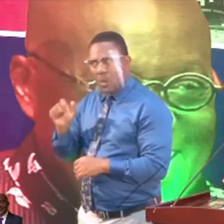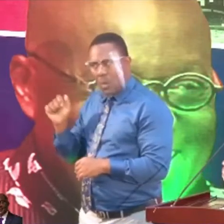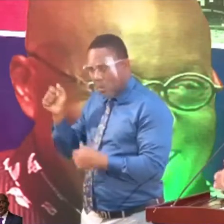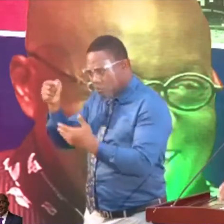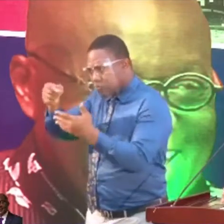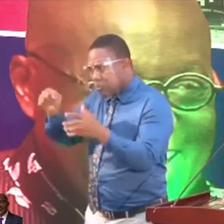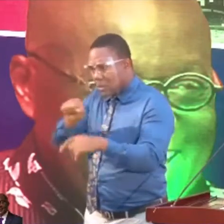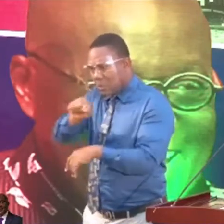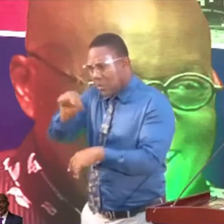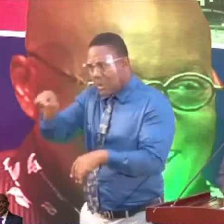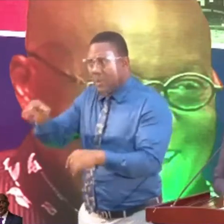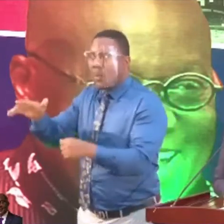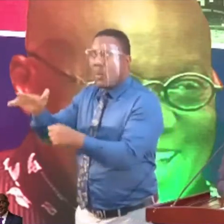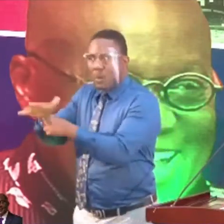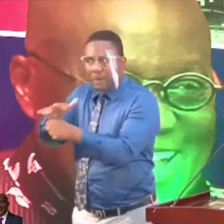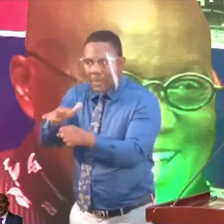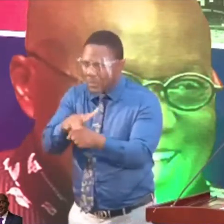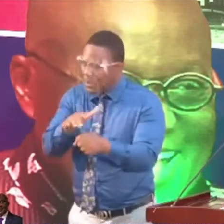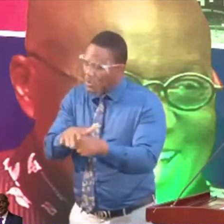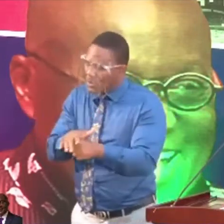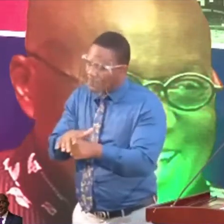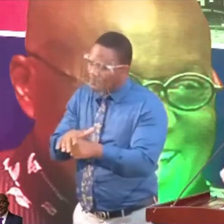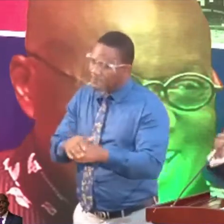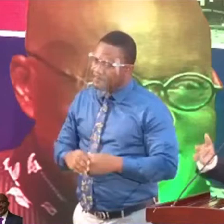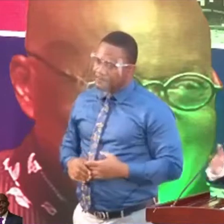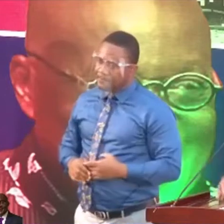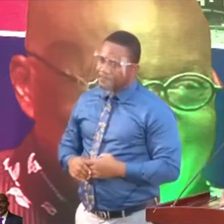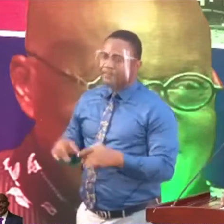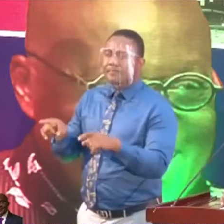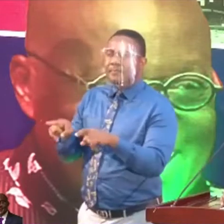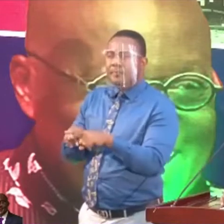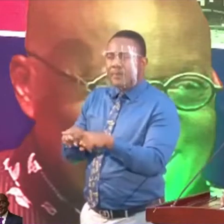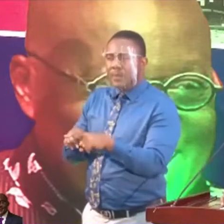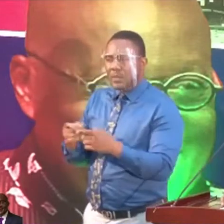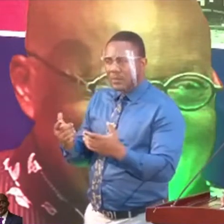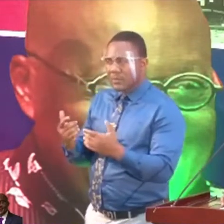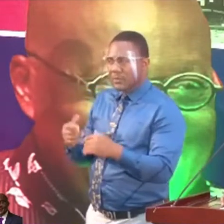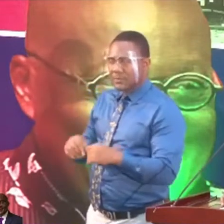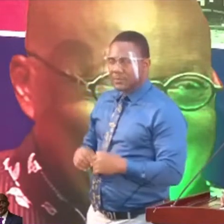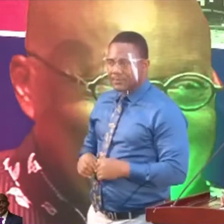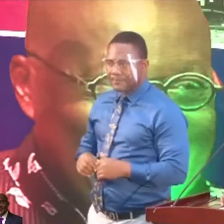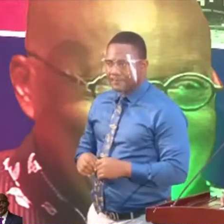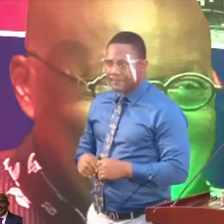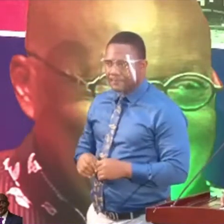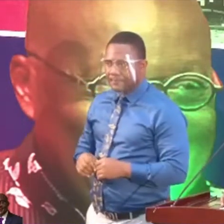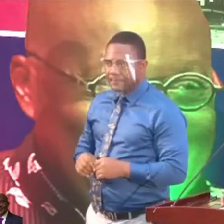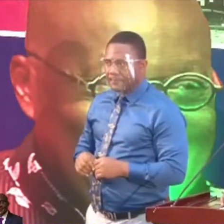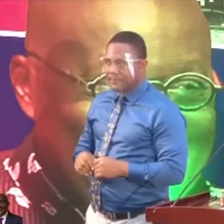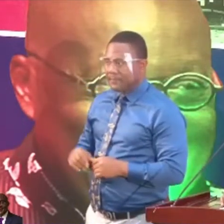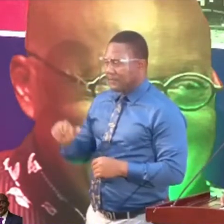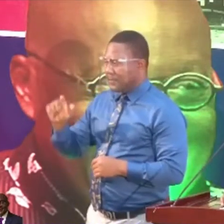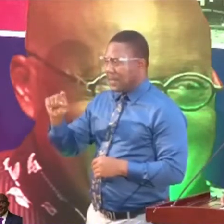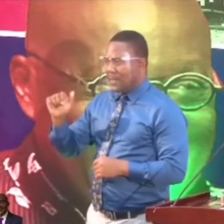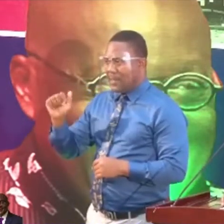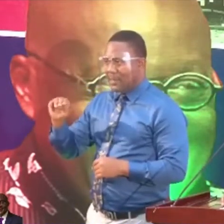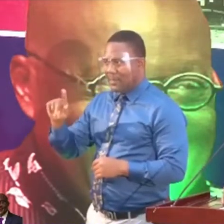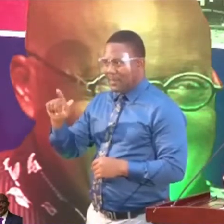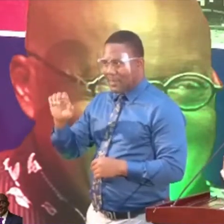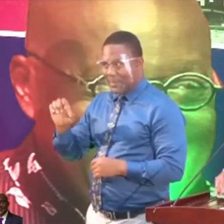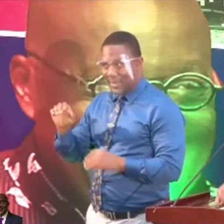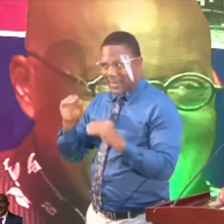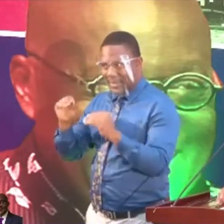these have been completed. We completed the ongoing upgrading of the Tamale Teaching Hospital.